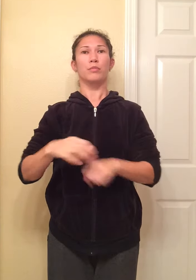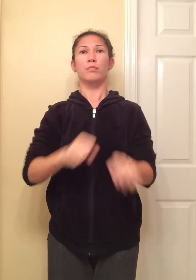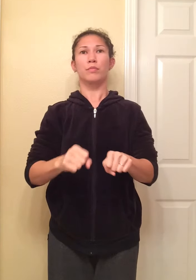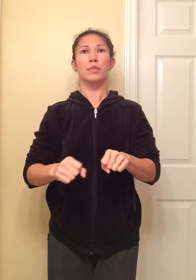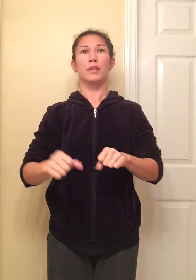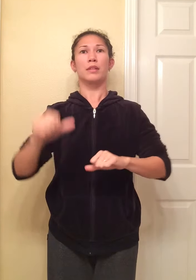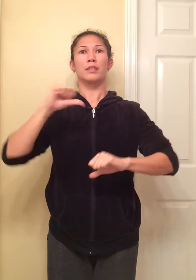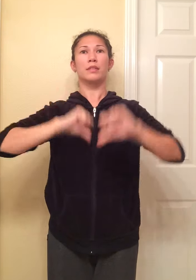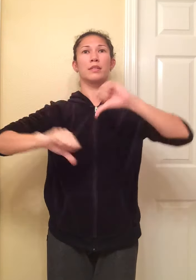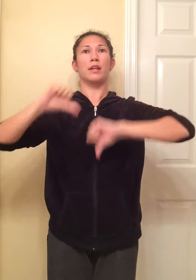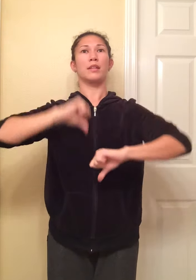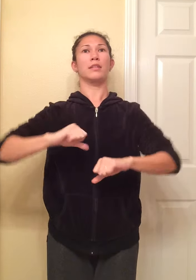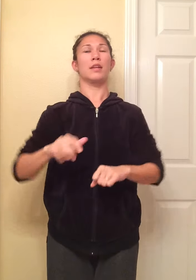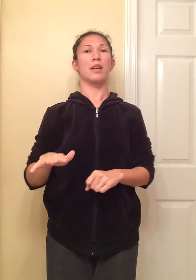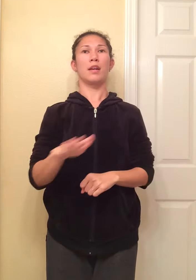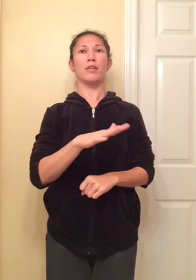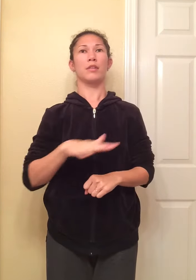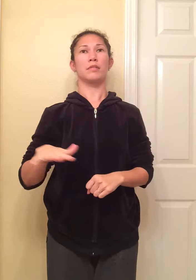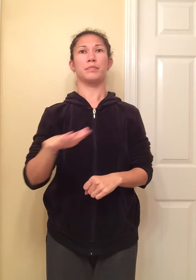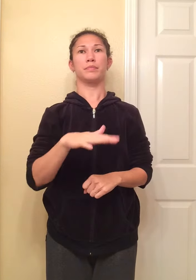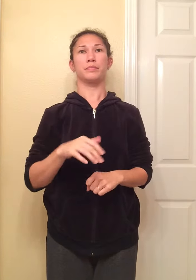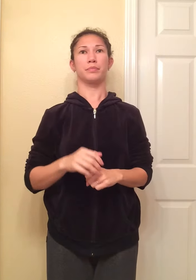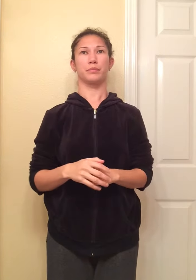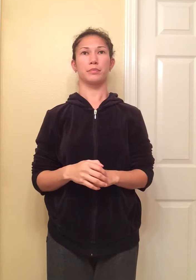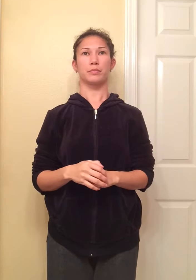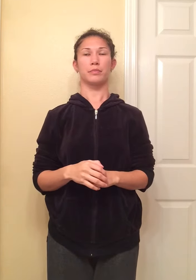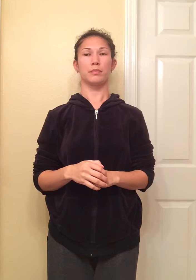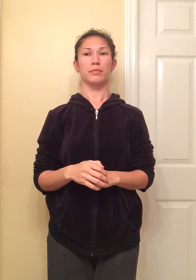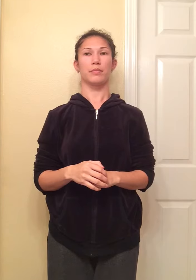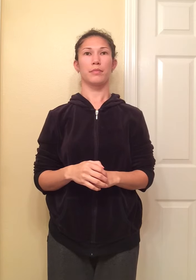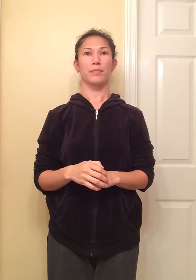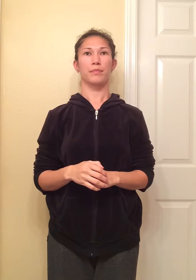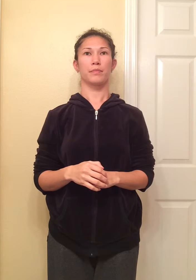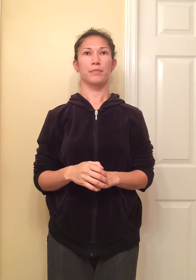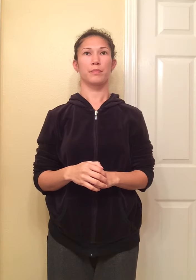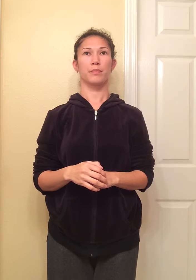Richter's scale is based on the movements of the earth.